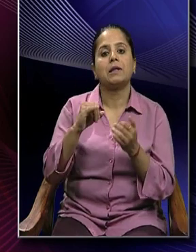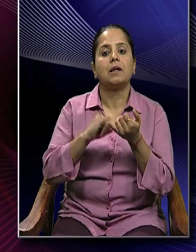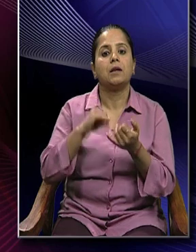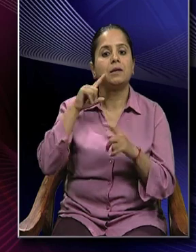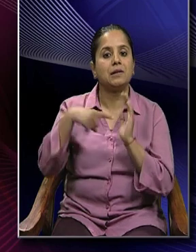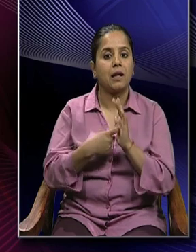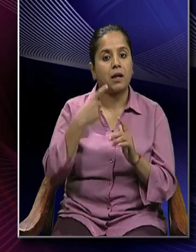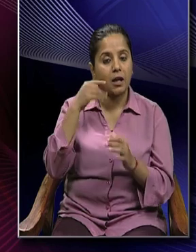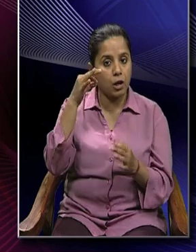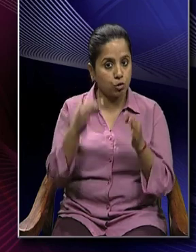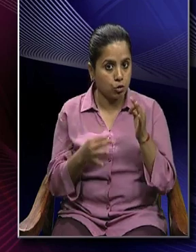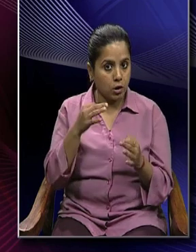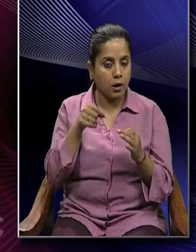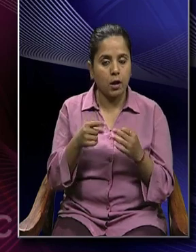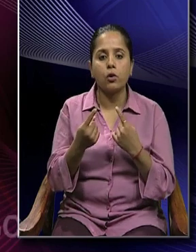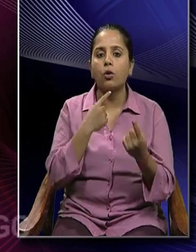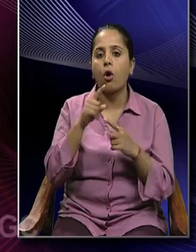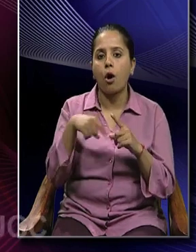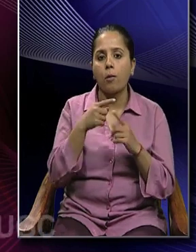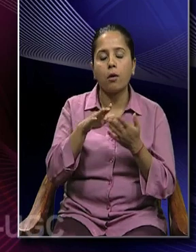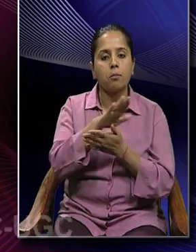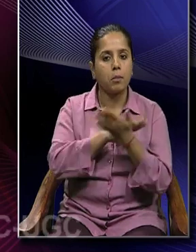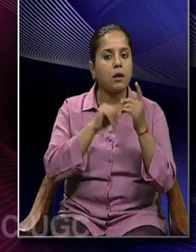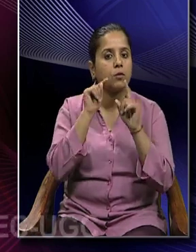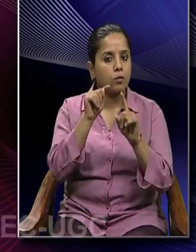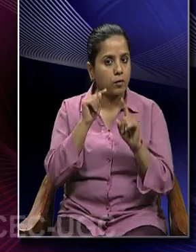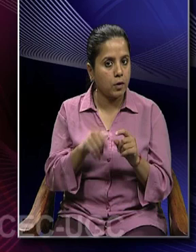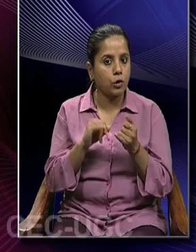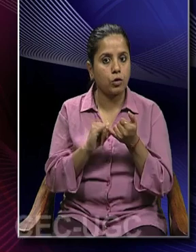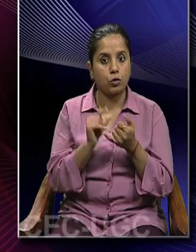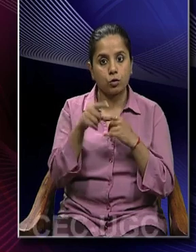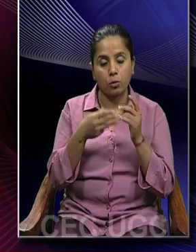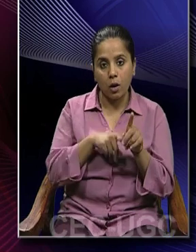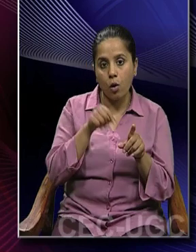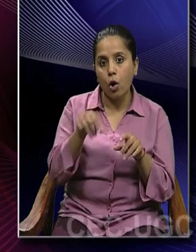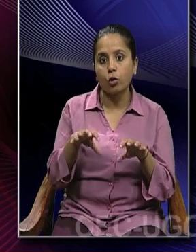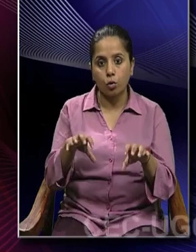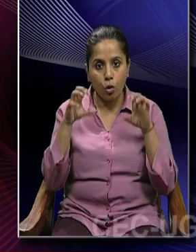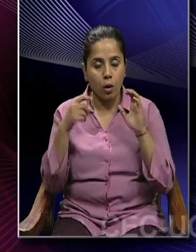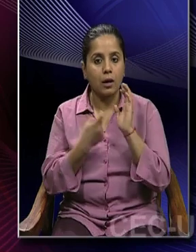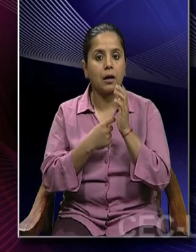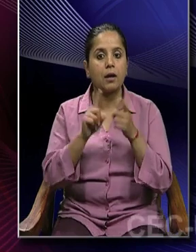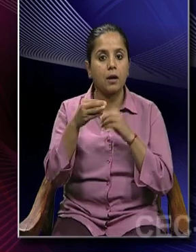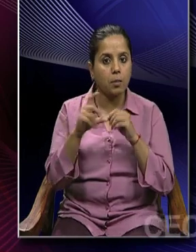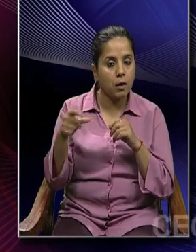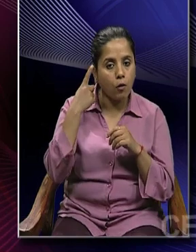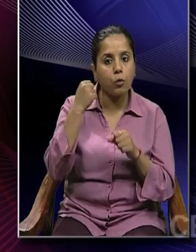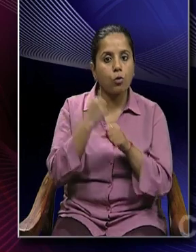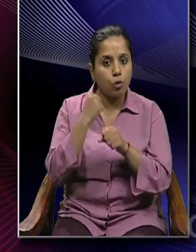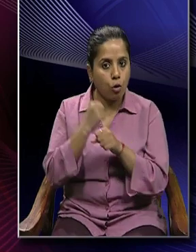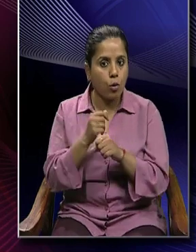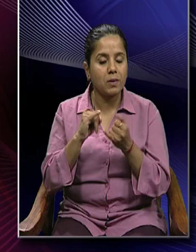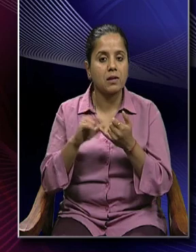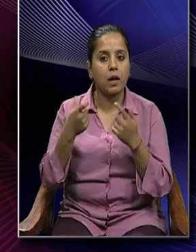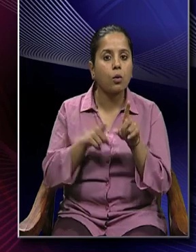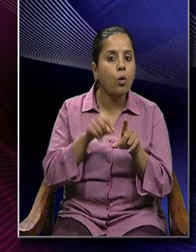justice, he in a way talked about the basic features as the supremacy of the constitution, republican and democratic form of the government, secular character